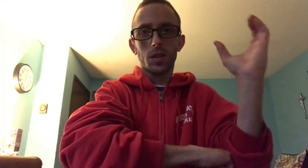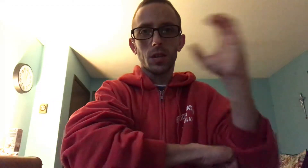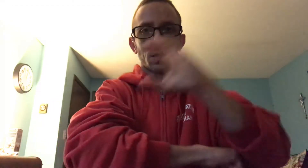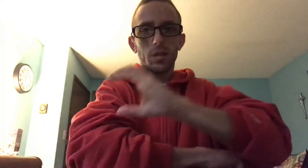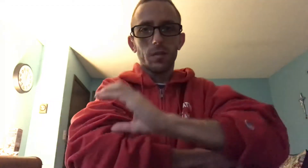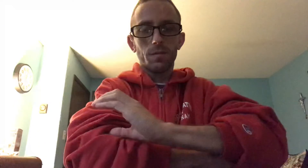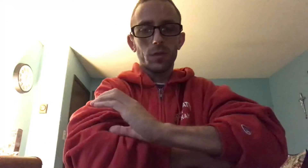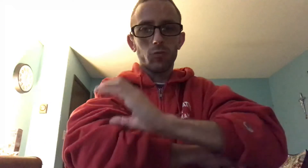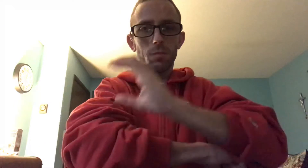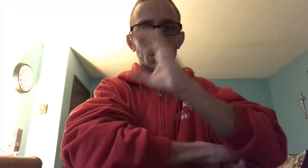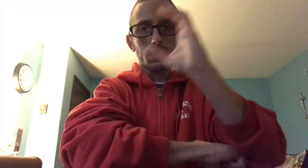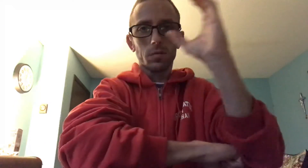Trapment.